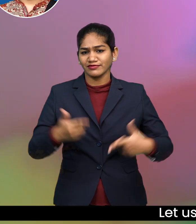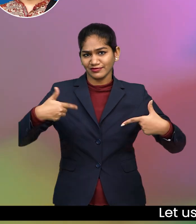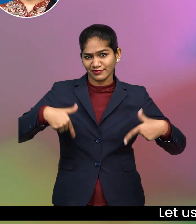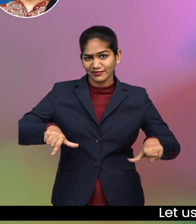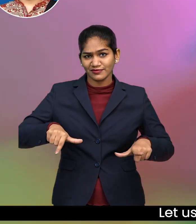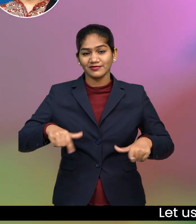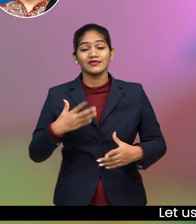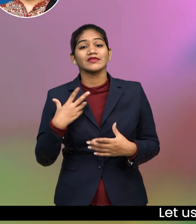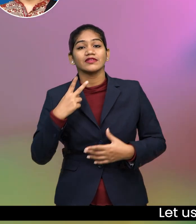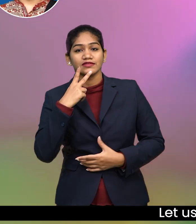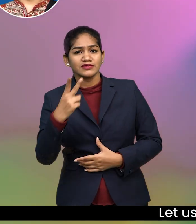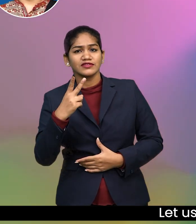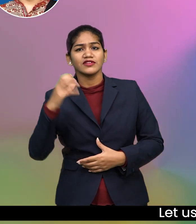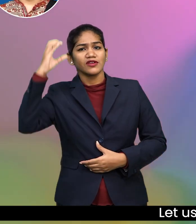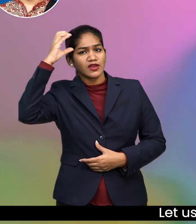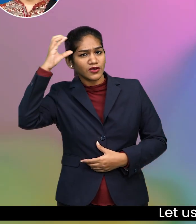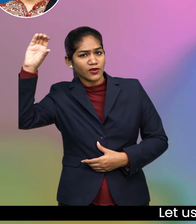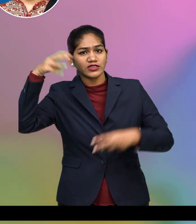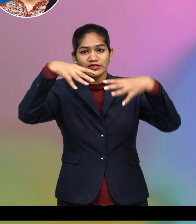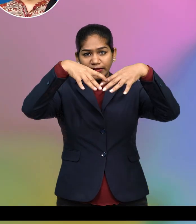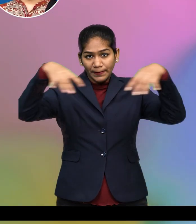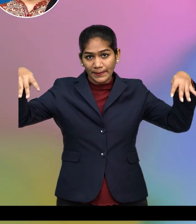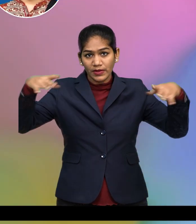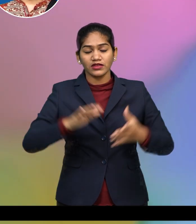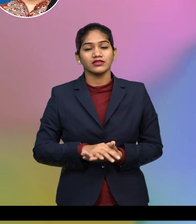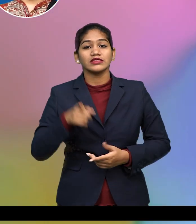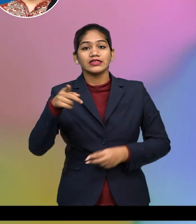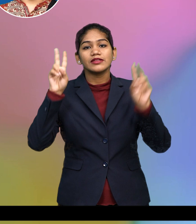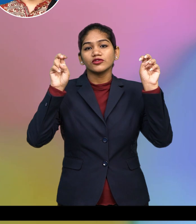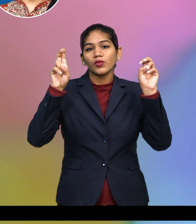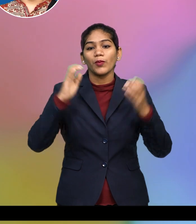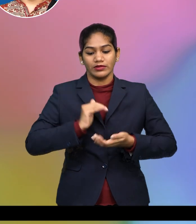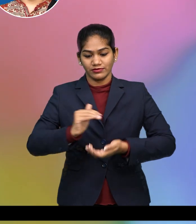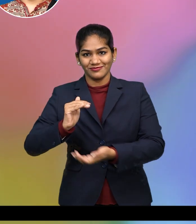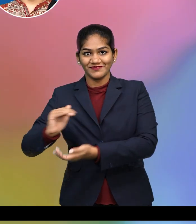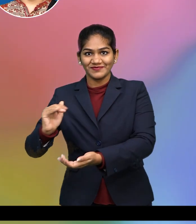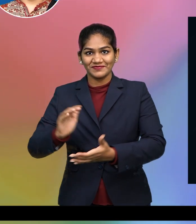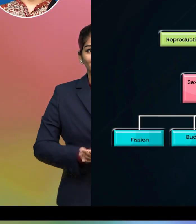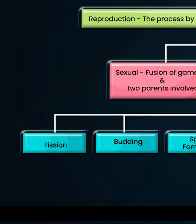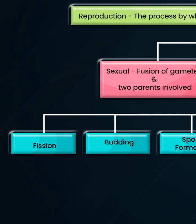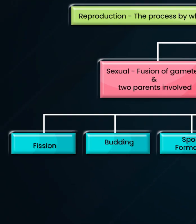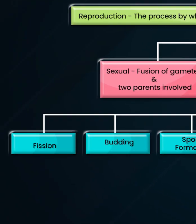Let us see the concept map on reproduction.